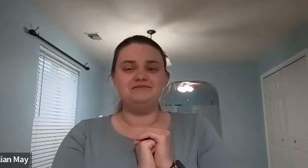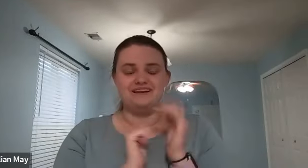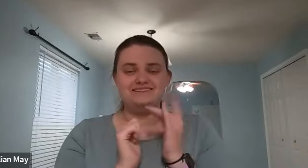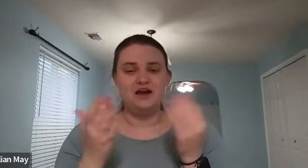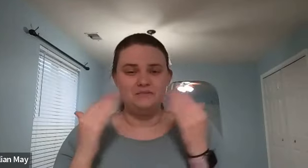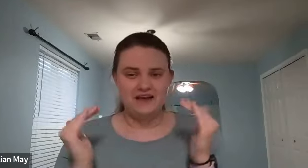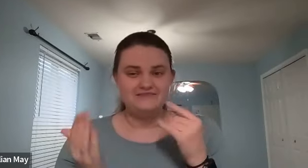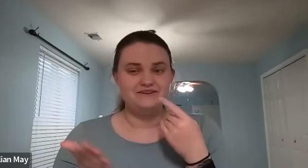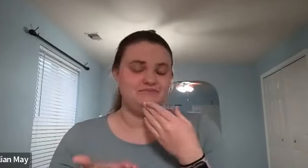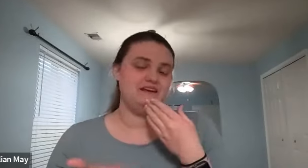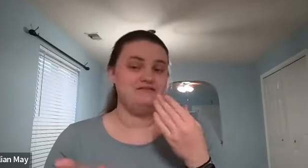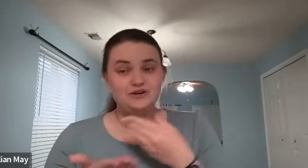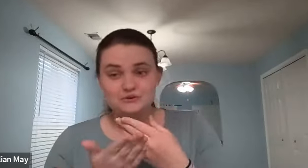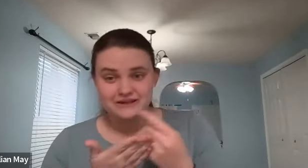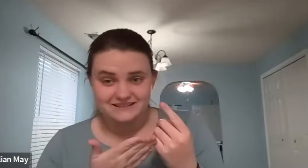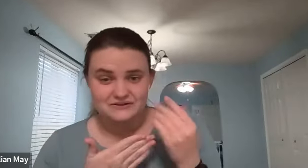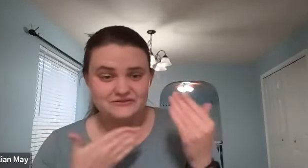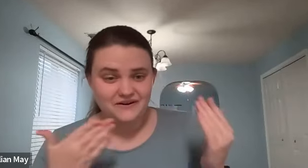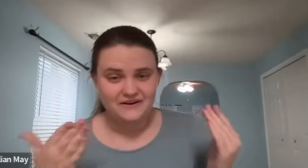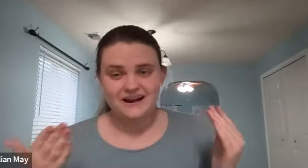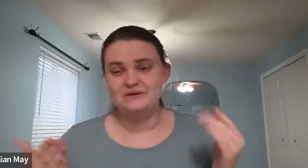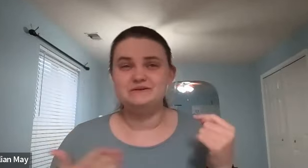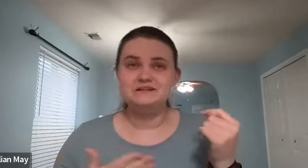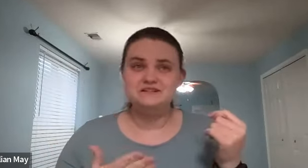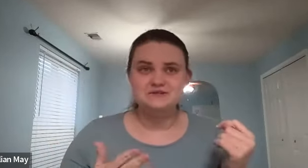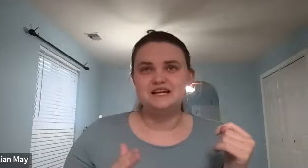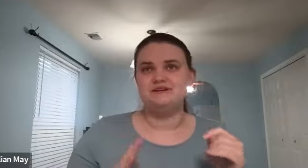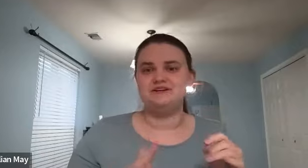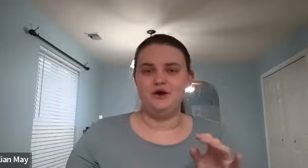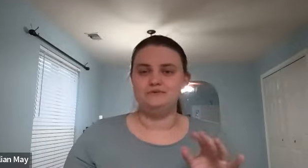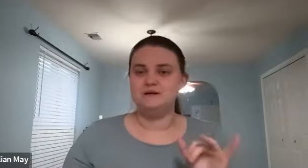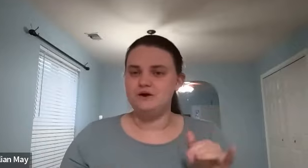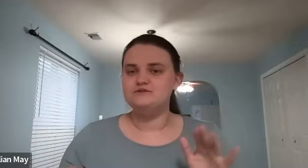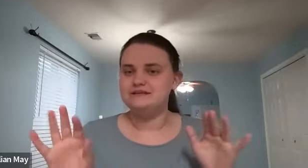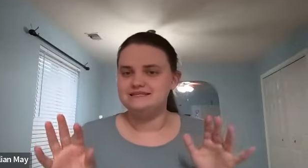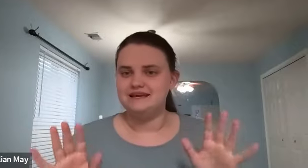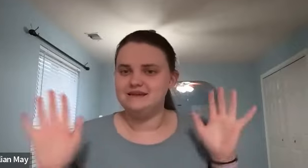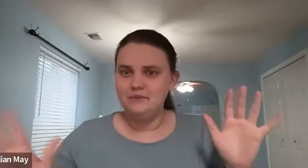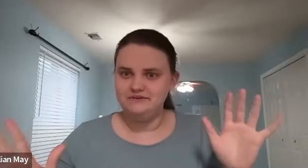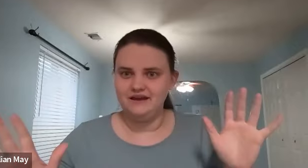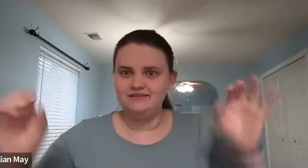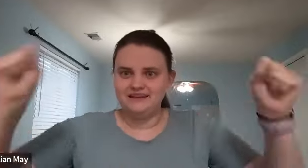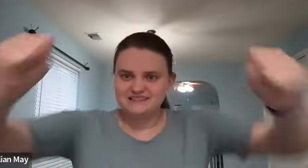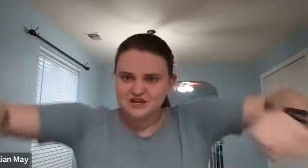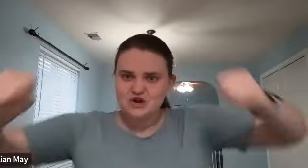Like I was saying, I hope I've been having a good week so far. I know it's only Tuesday, but tomorrow's Wednesday. It's hump day.